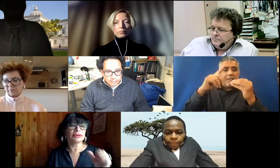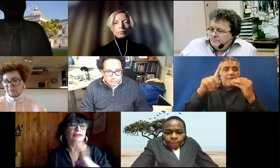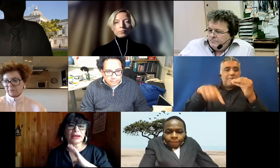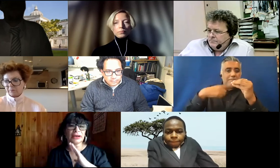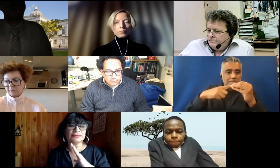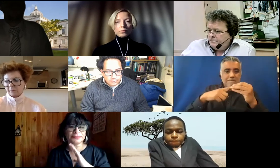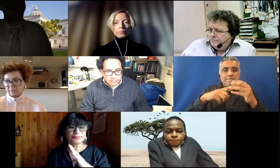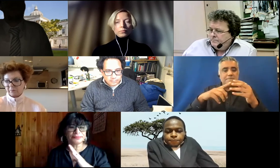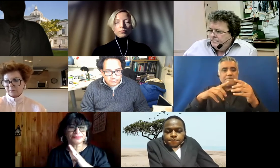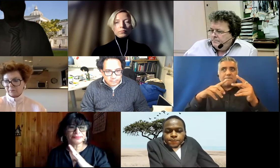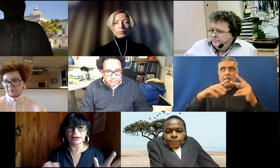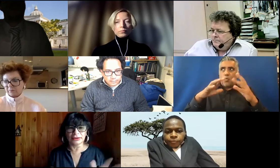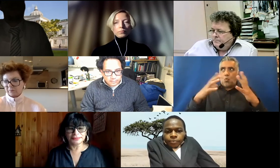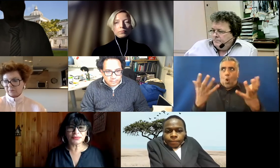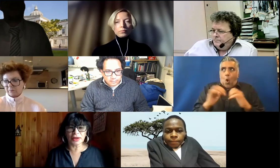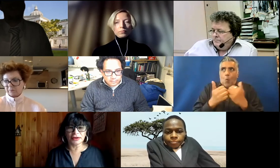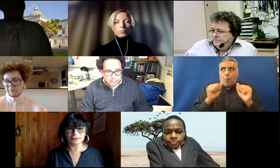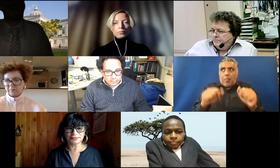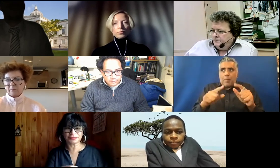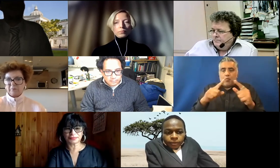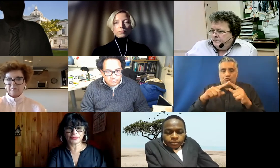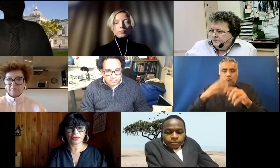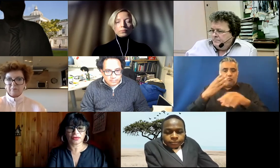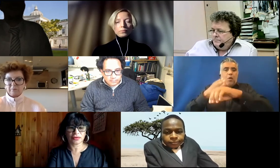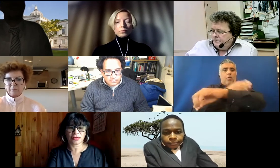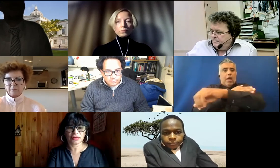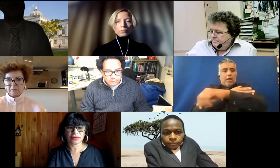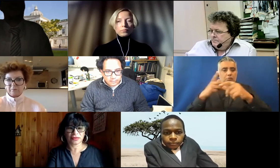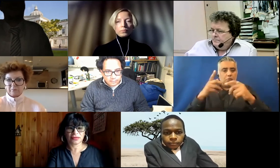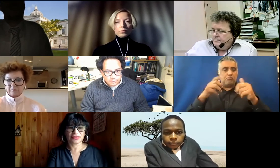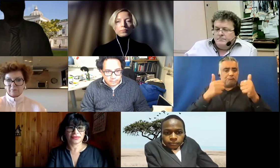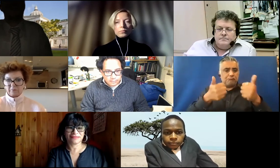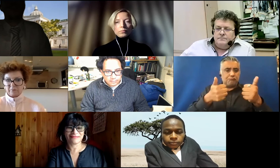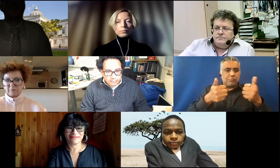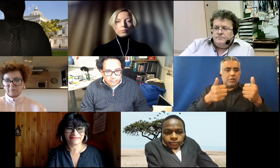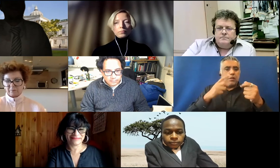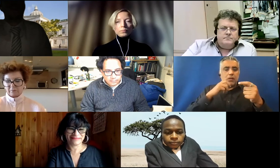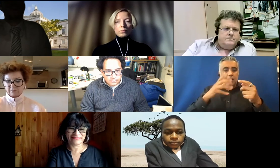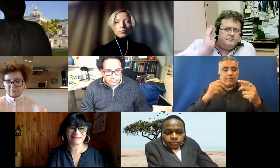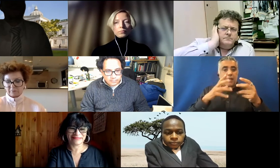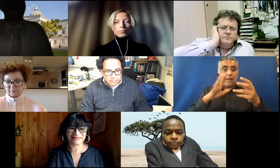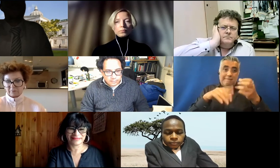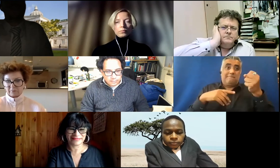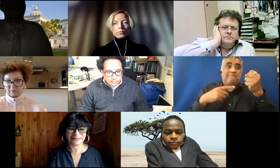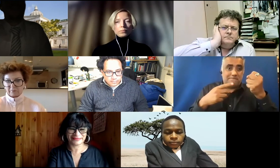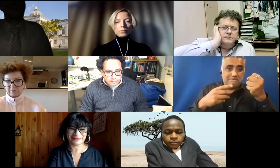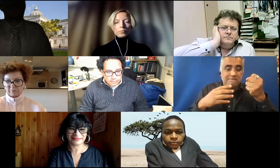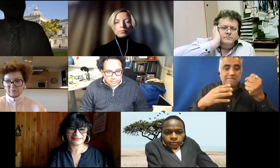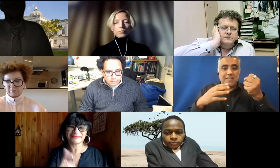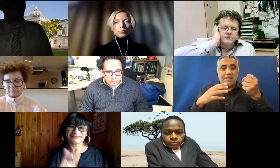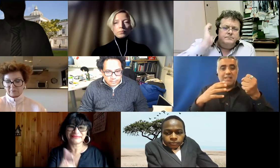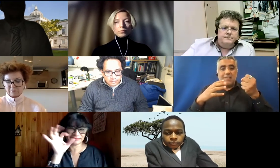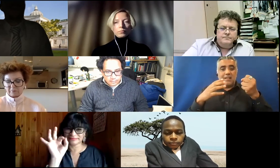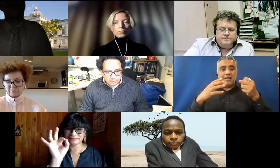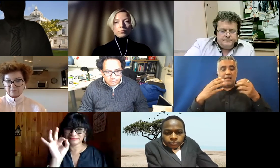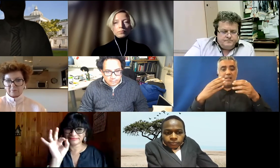know, how what we can do as academics to improve things. So if you keep those in for just a few more minutes and before we get